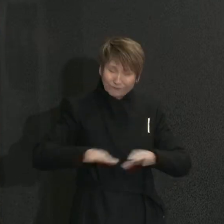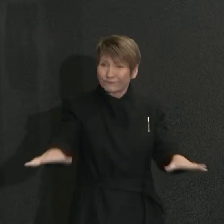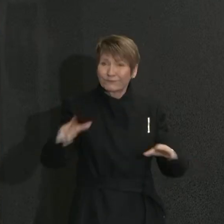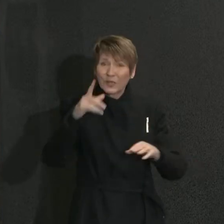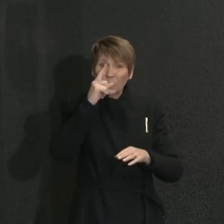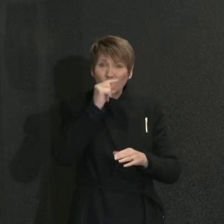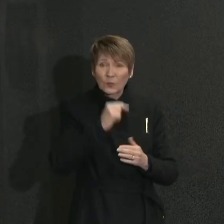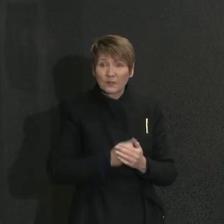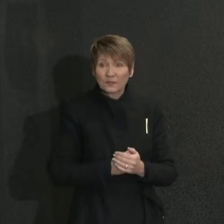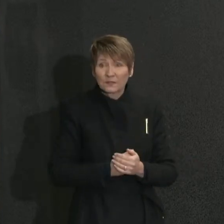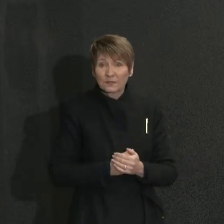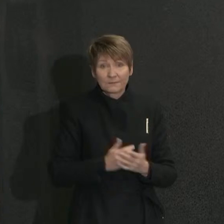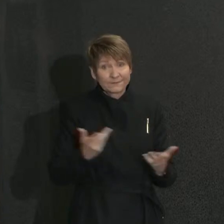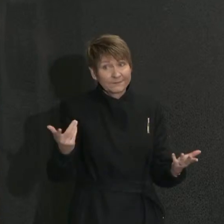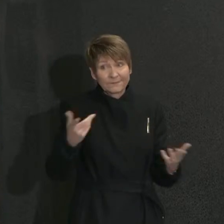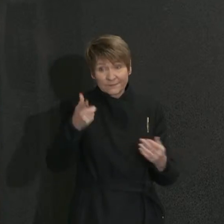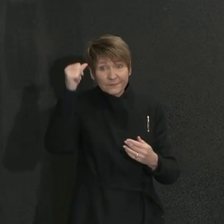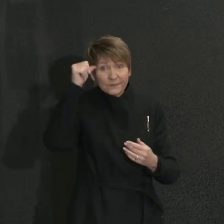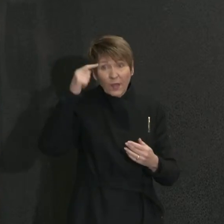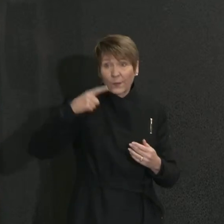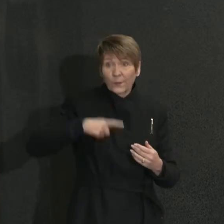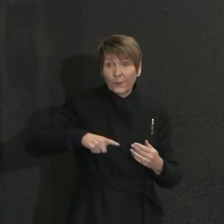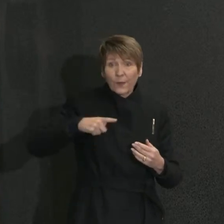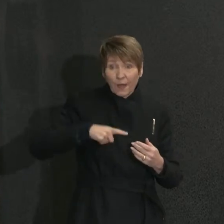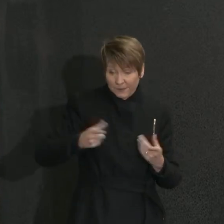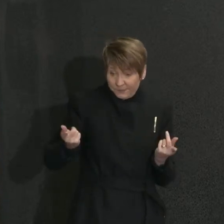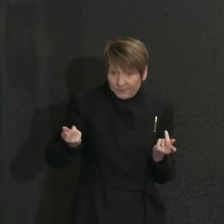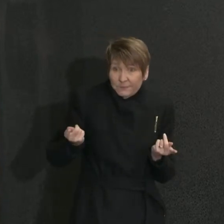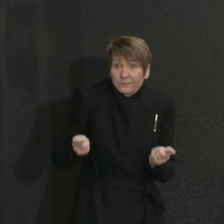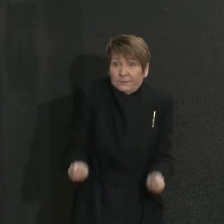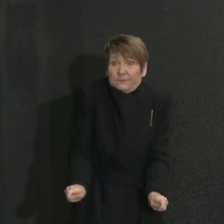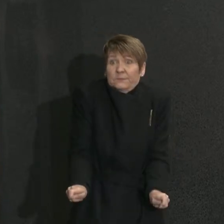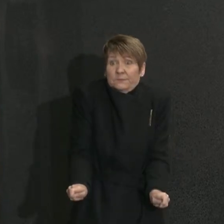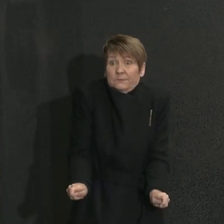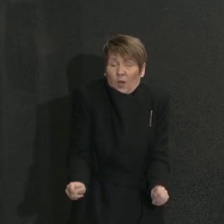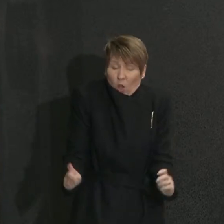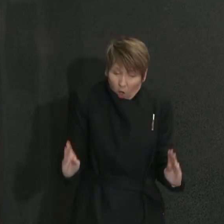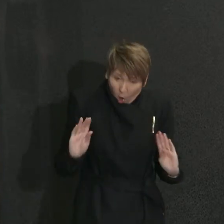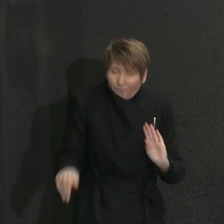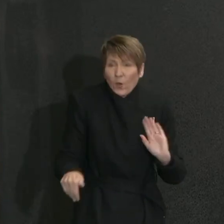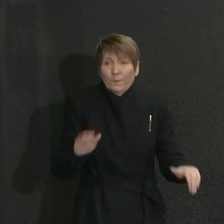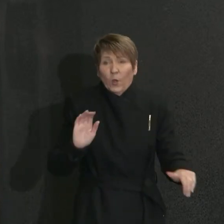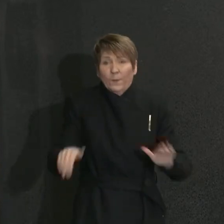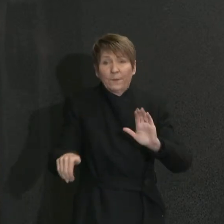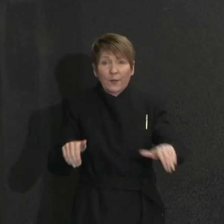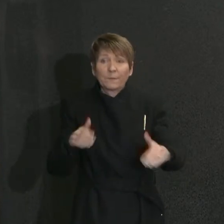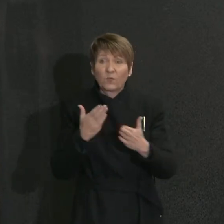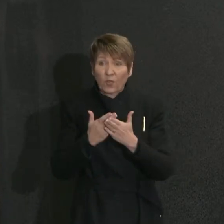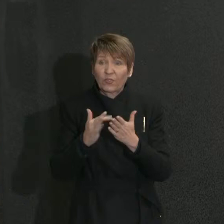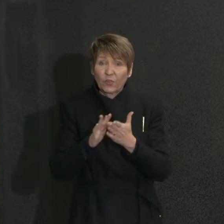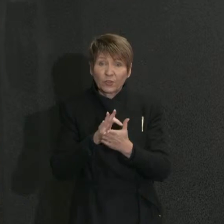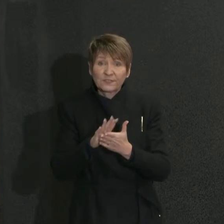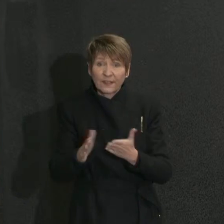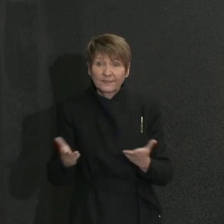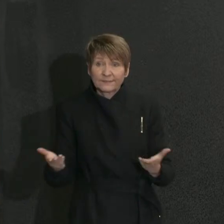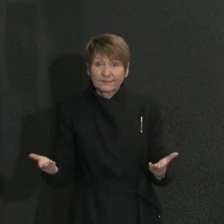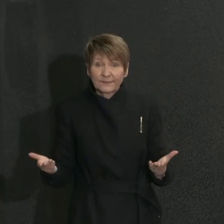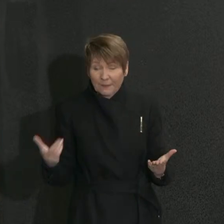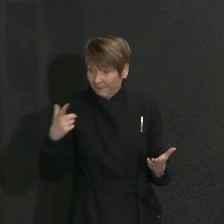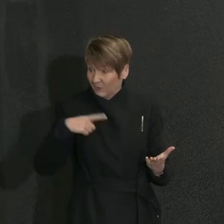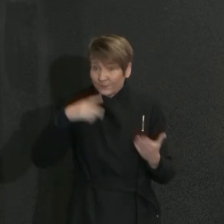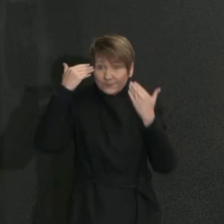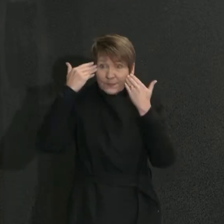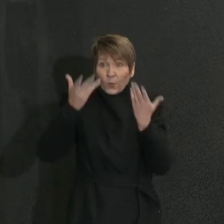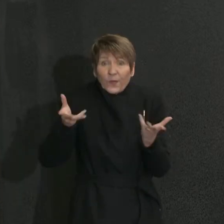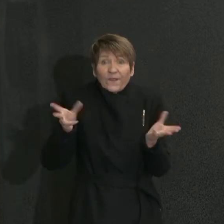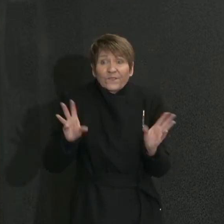whole state's locked down, and that's why we're locked down, because we simply don't know where this started. But it had to